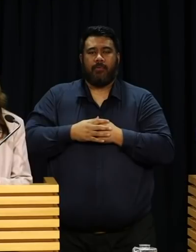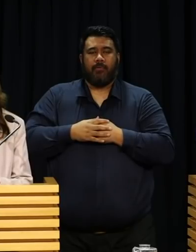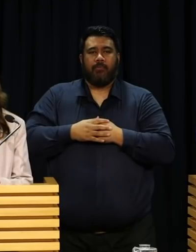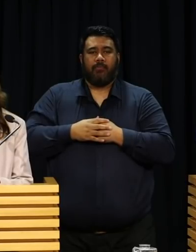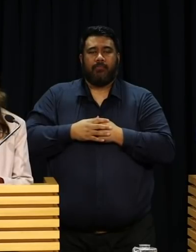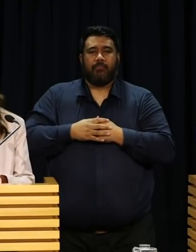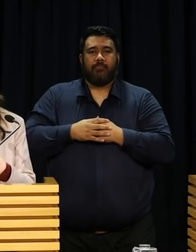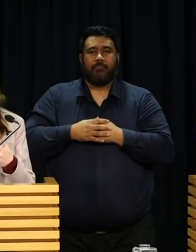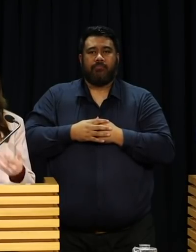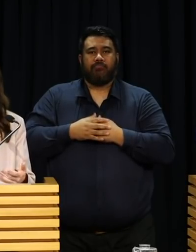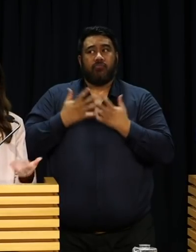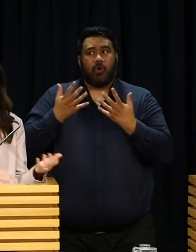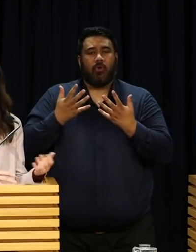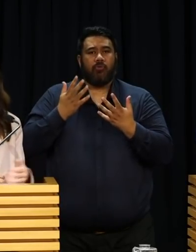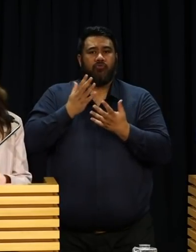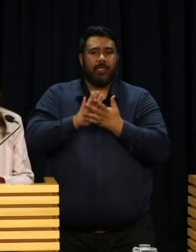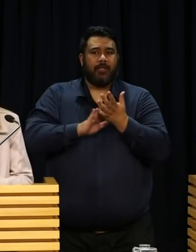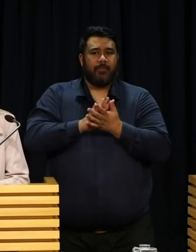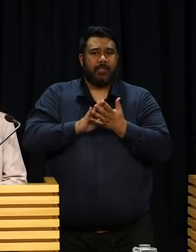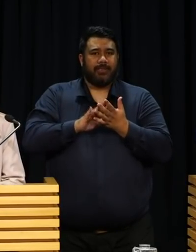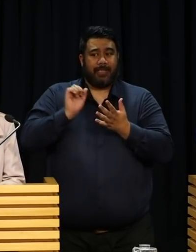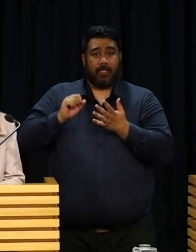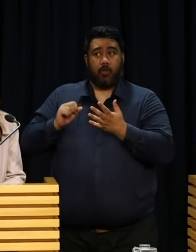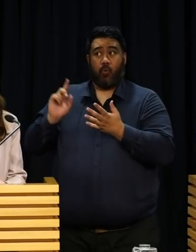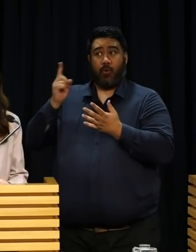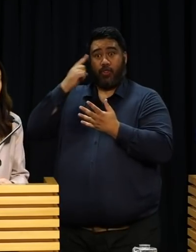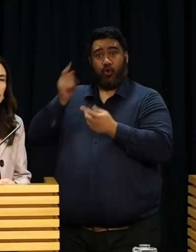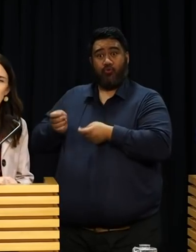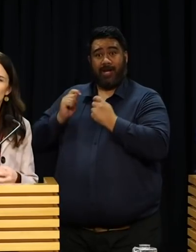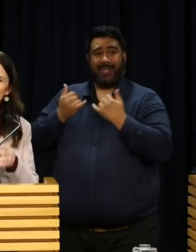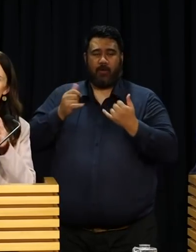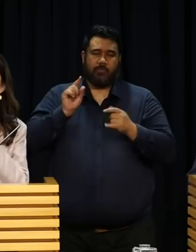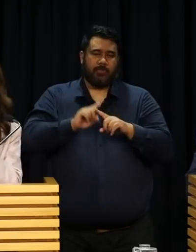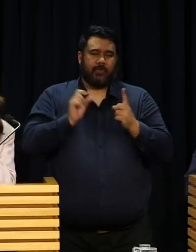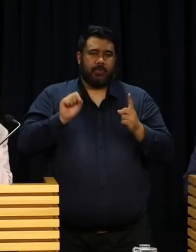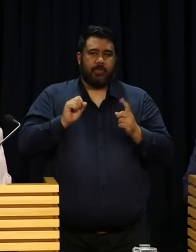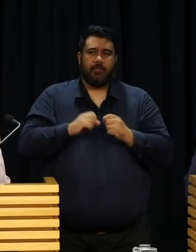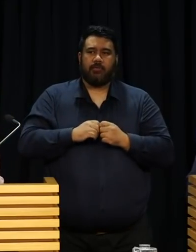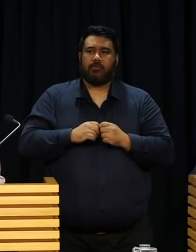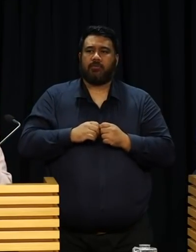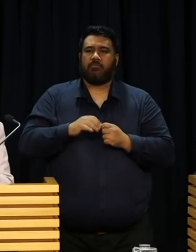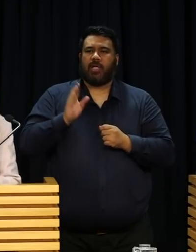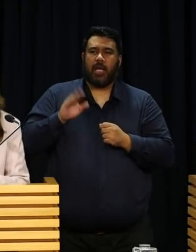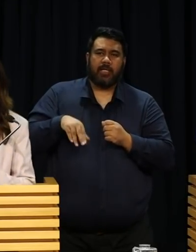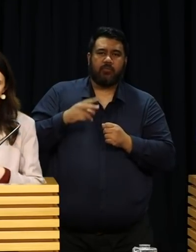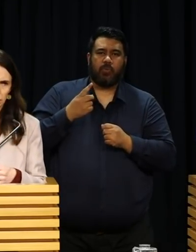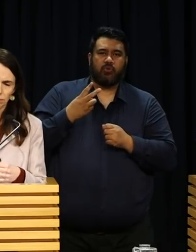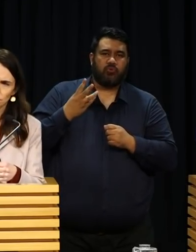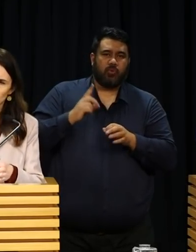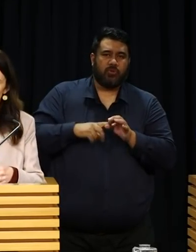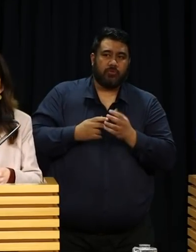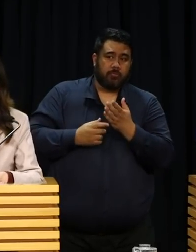vehicles included as well. So it is different to what was previously raised as well. Well, Minister, in the last few, Thomson,